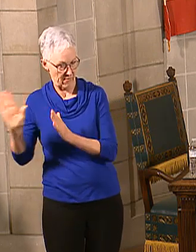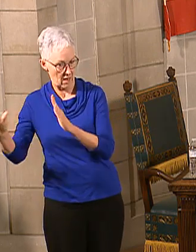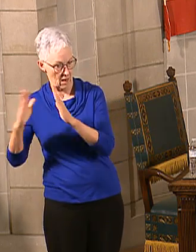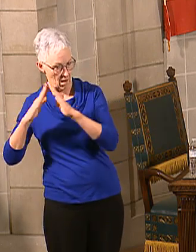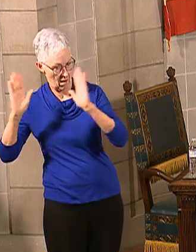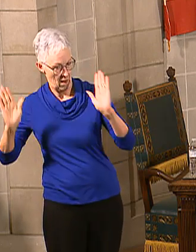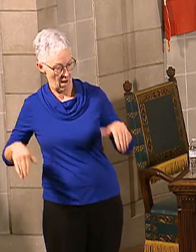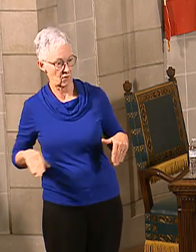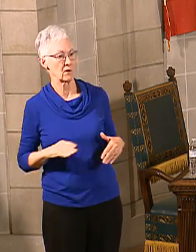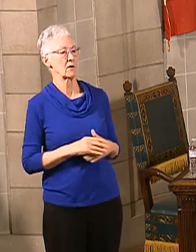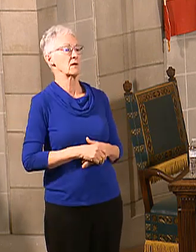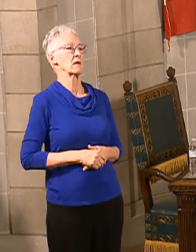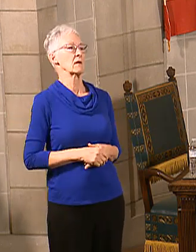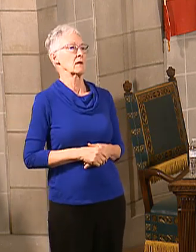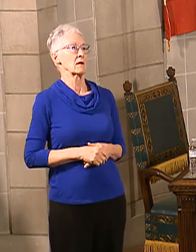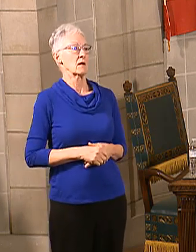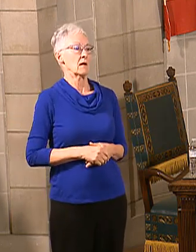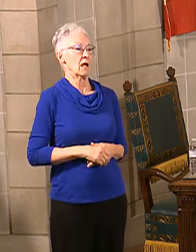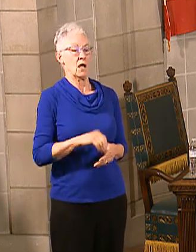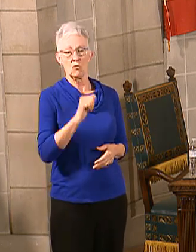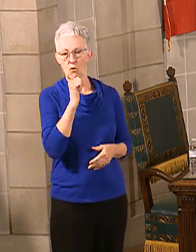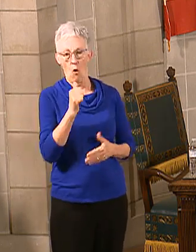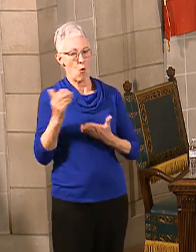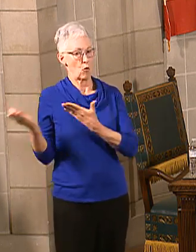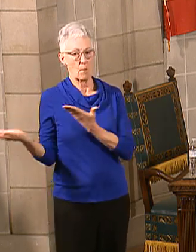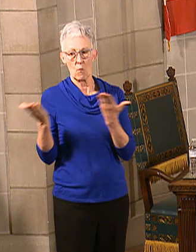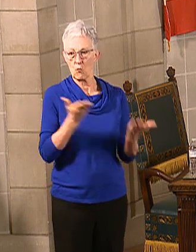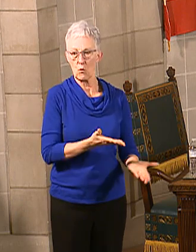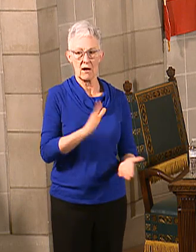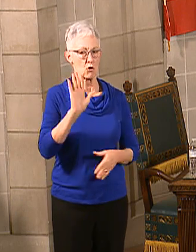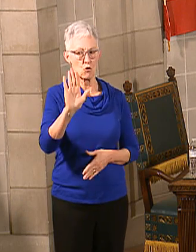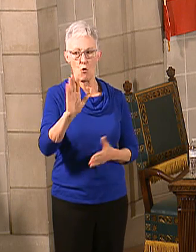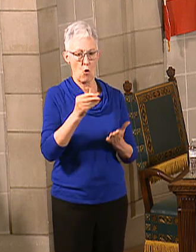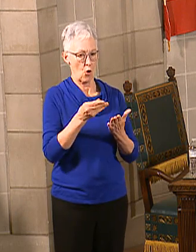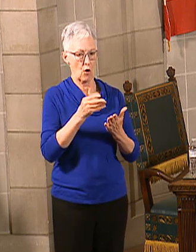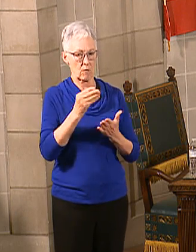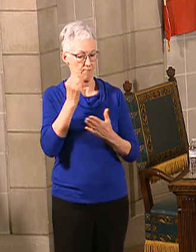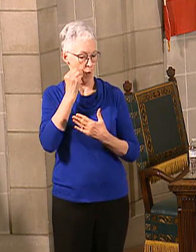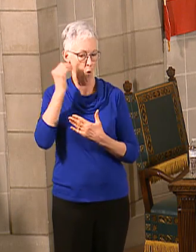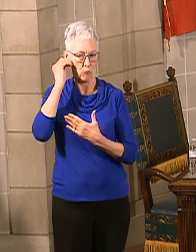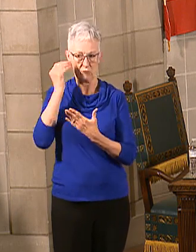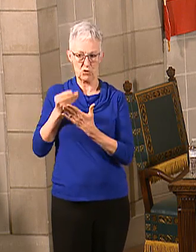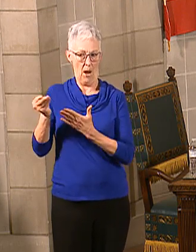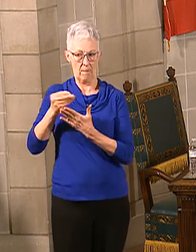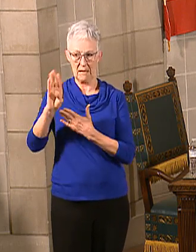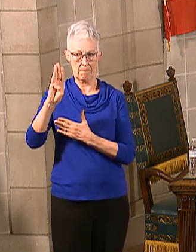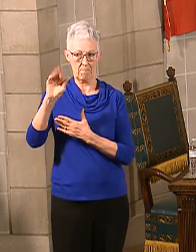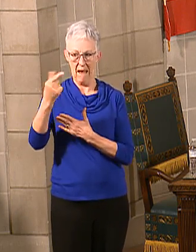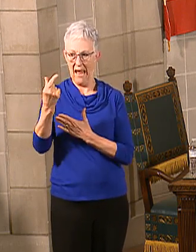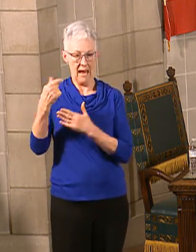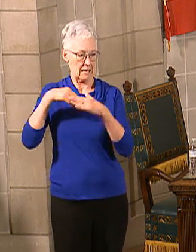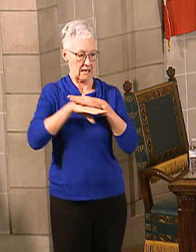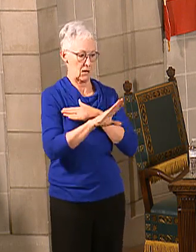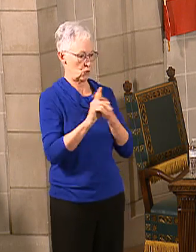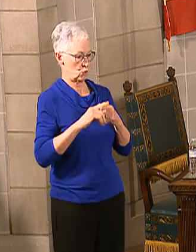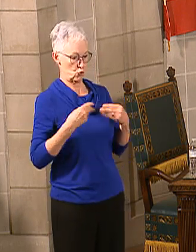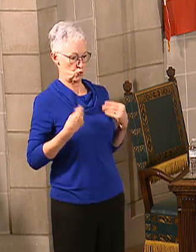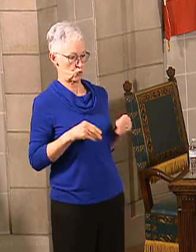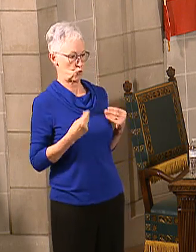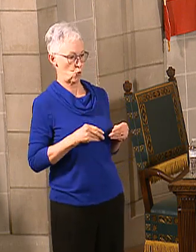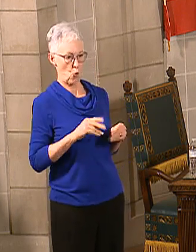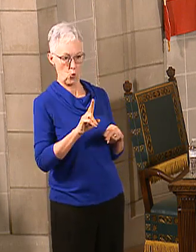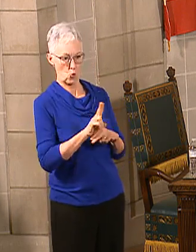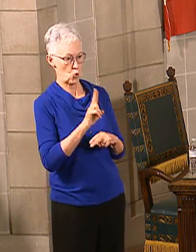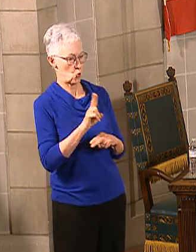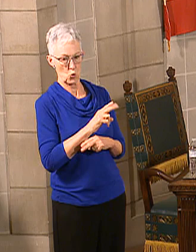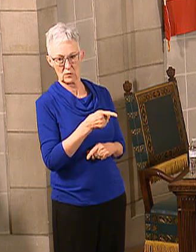stockpile. We've said this over and over again. There's plenty of food. Purchase what you need and leave some for your neighbors.